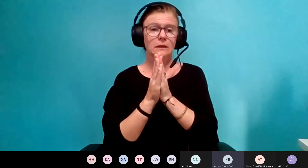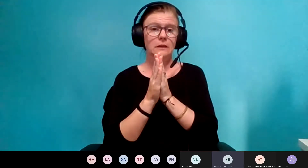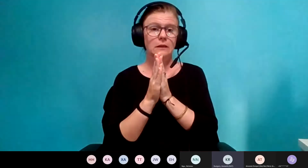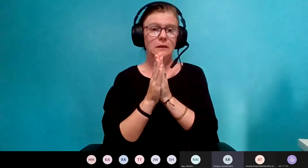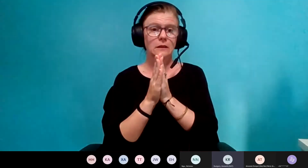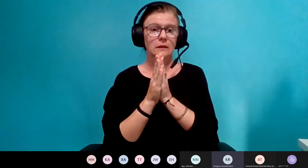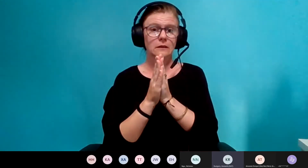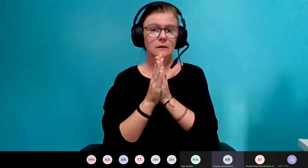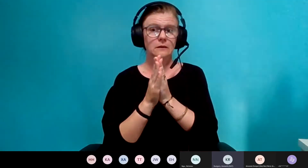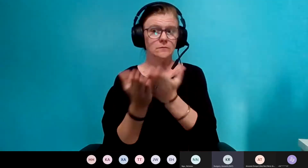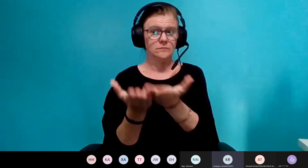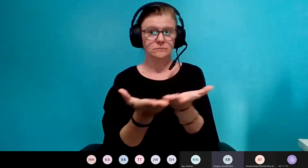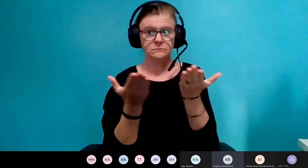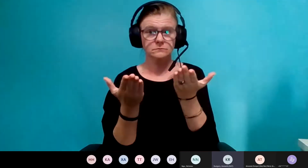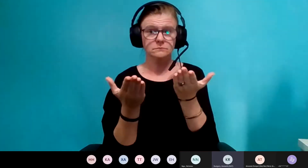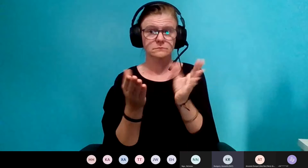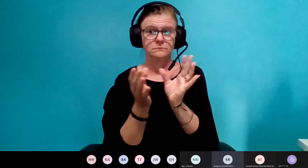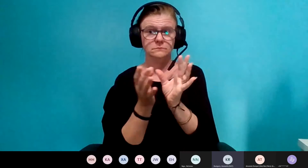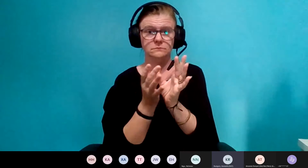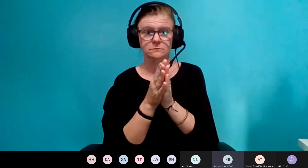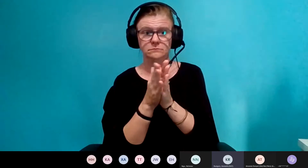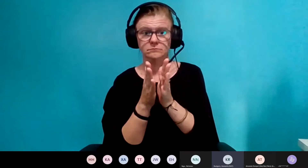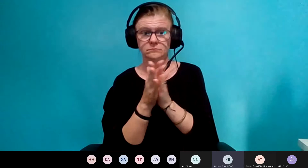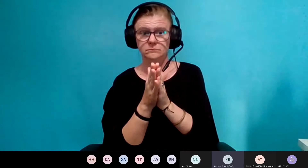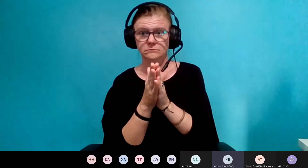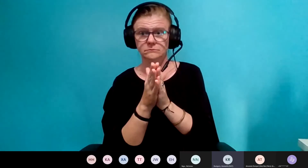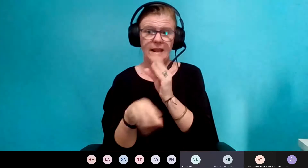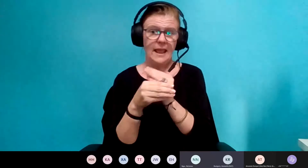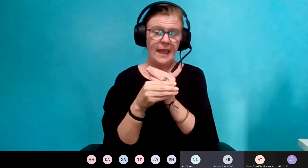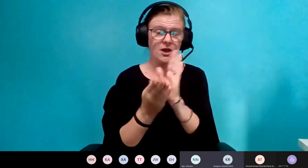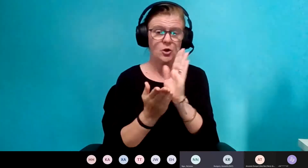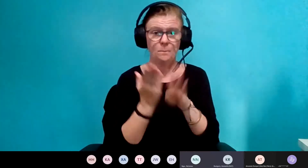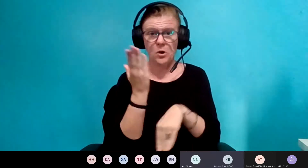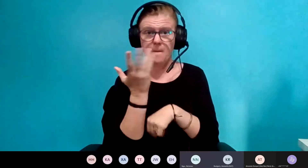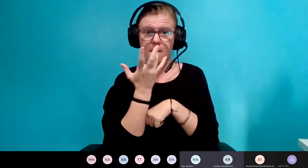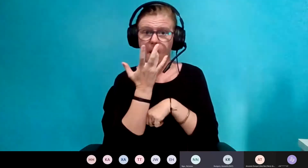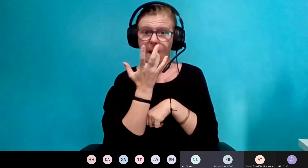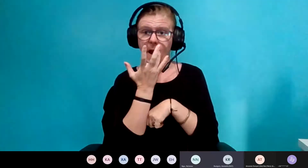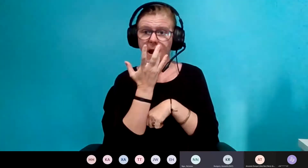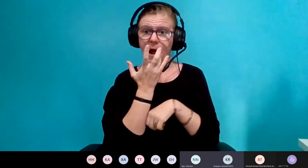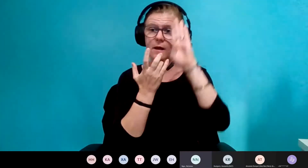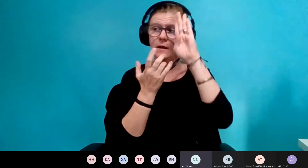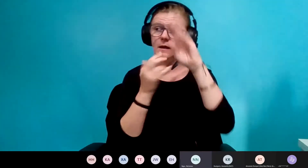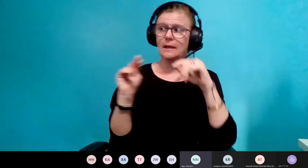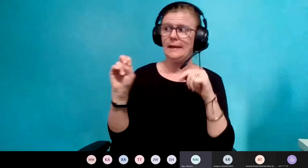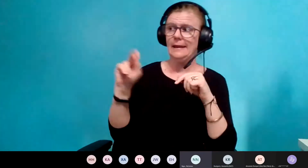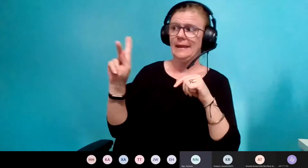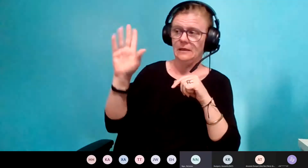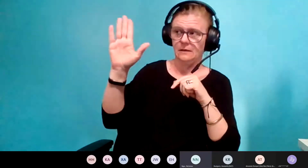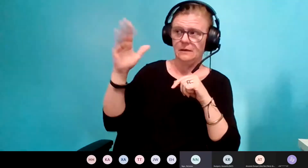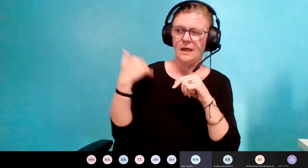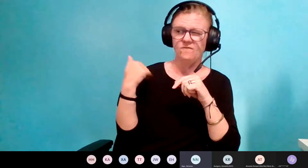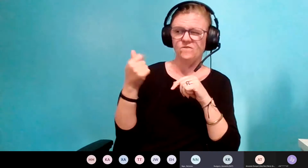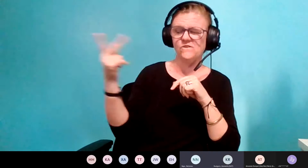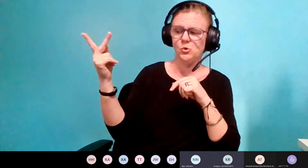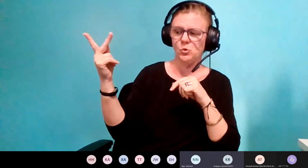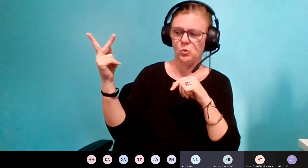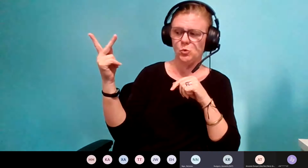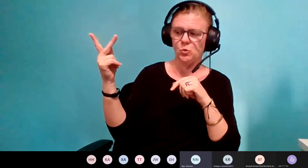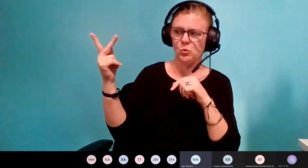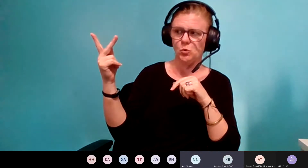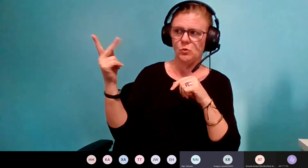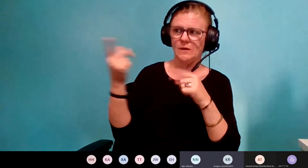Anybody have anything? Anybody want to add or bring up? Sure. This is Nick, and I do have a few